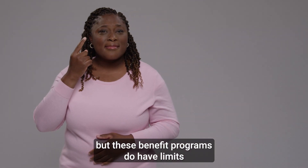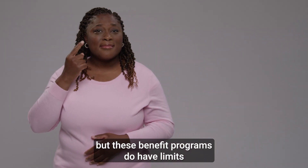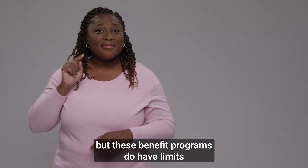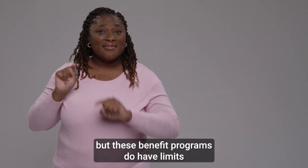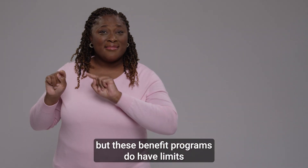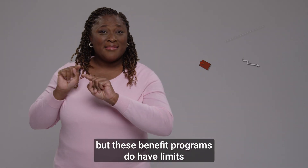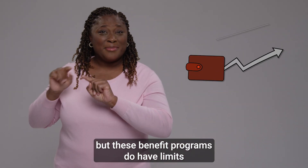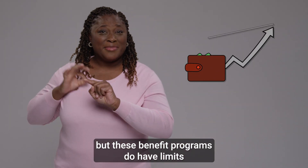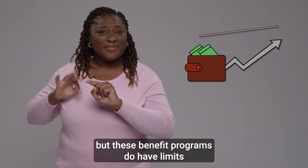have limits